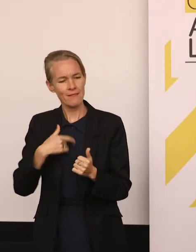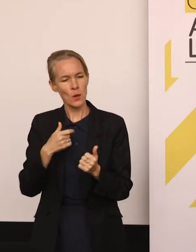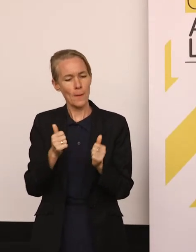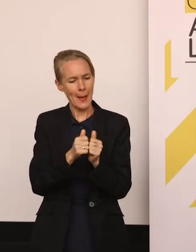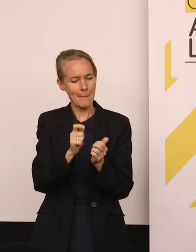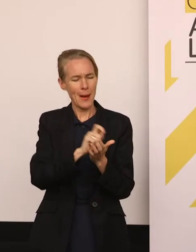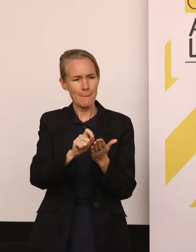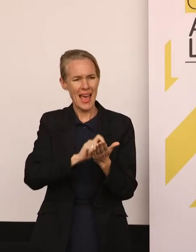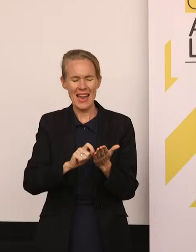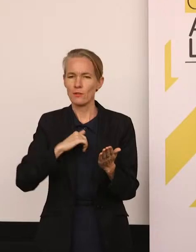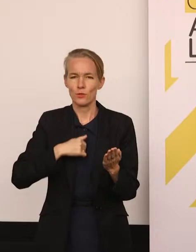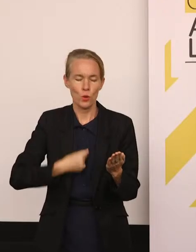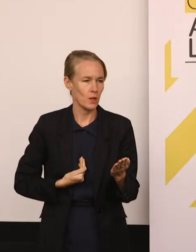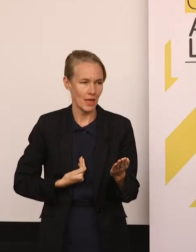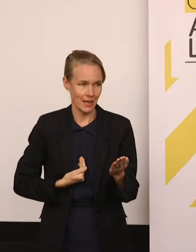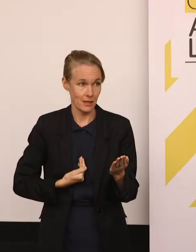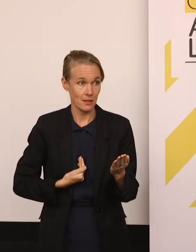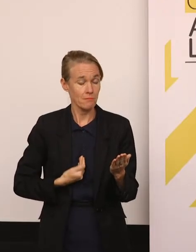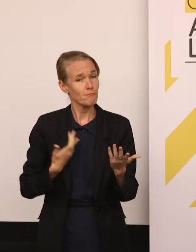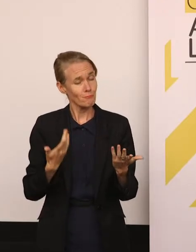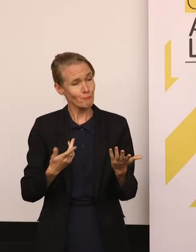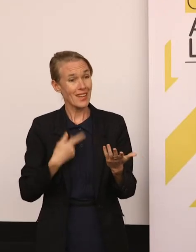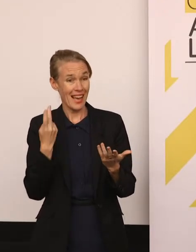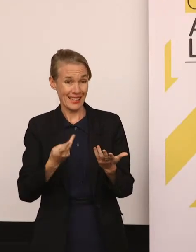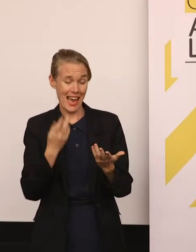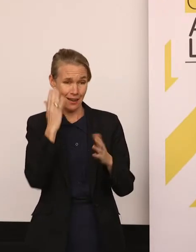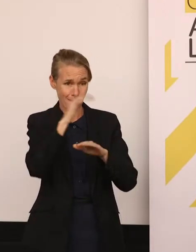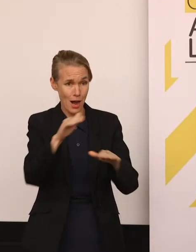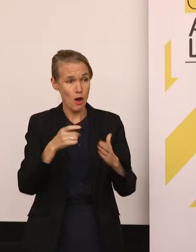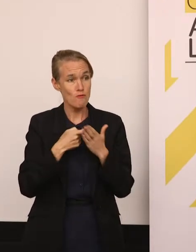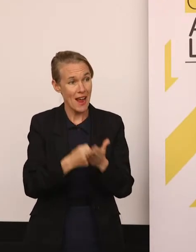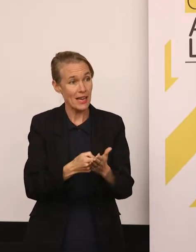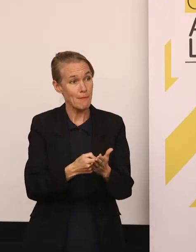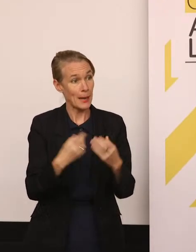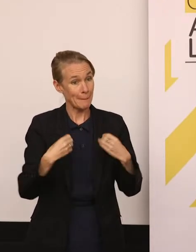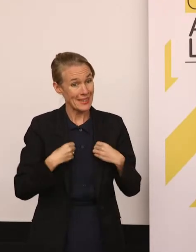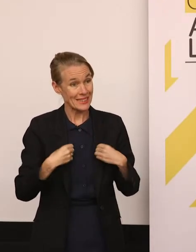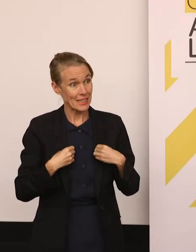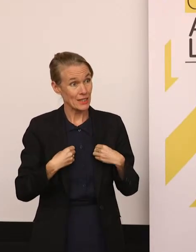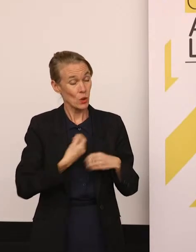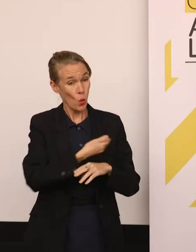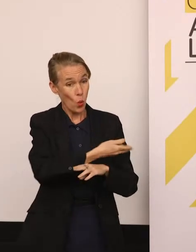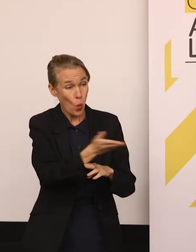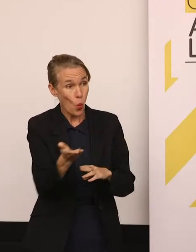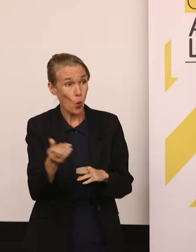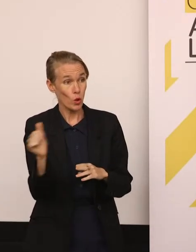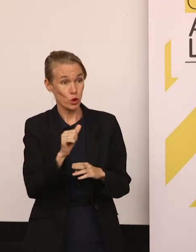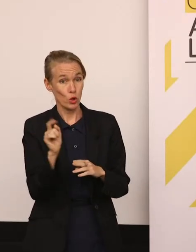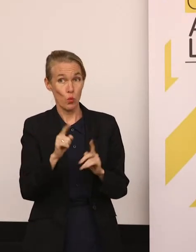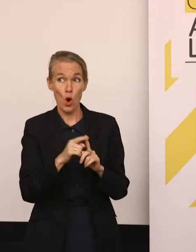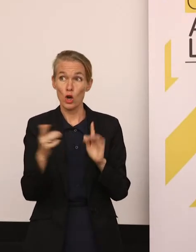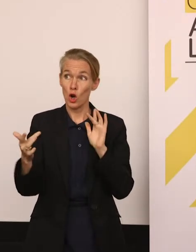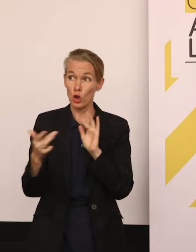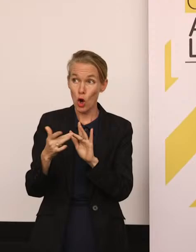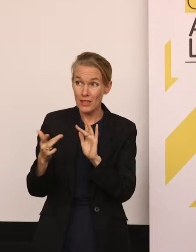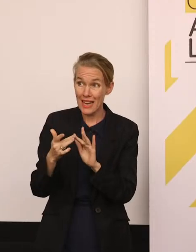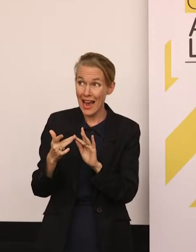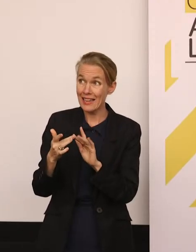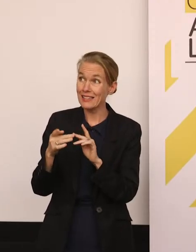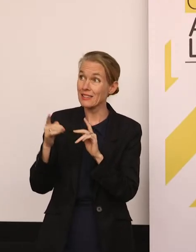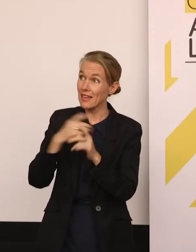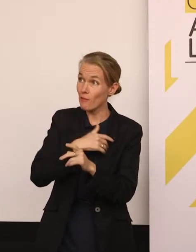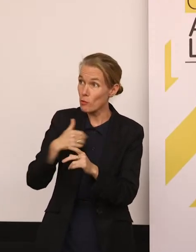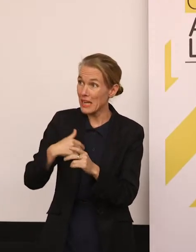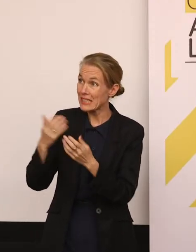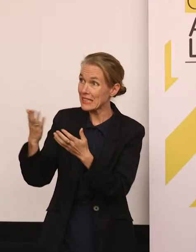And again, I would encourage all businesses to. It's a relatively simple procedure to print off the